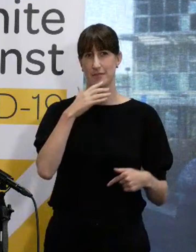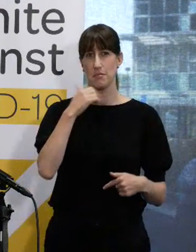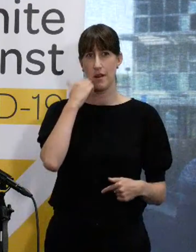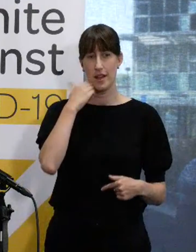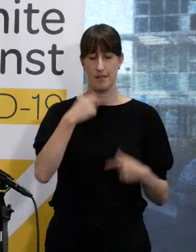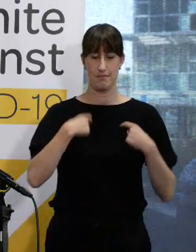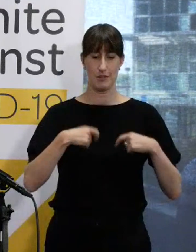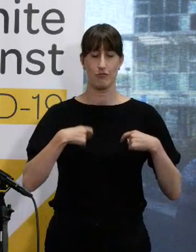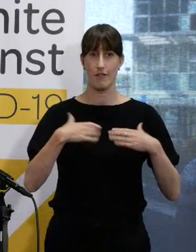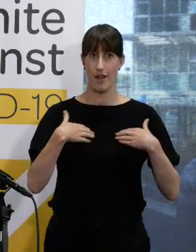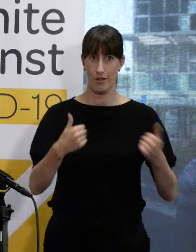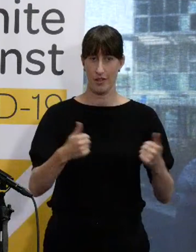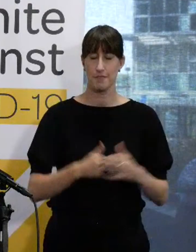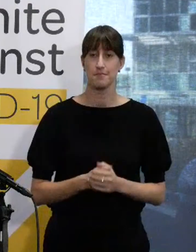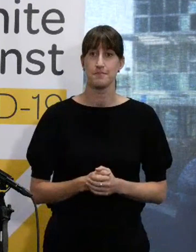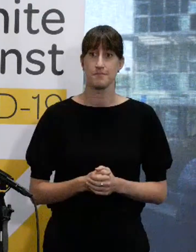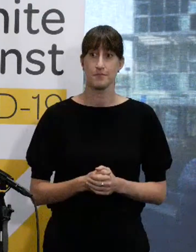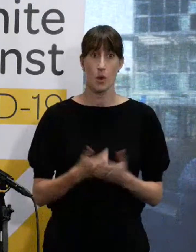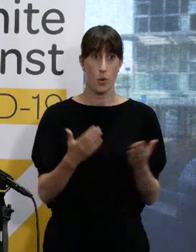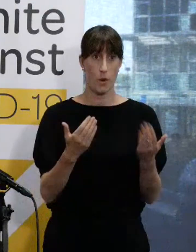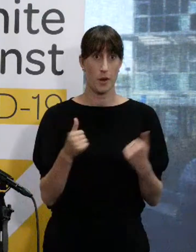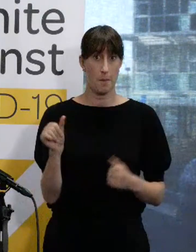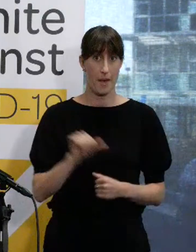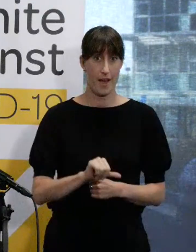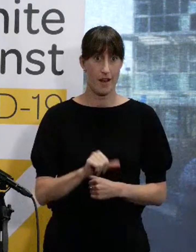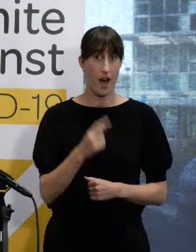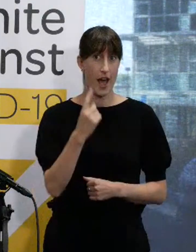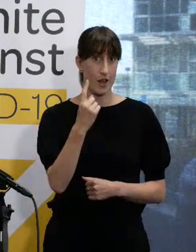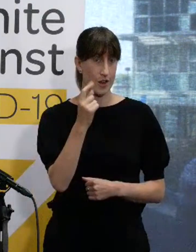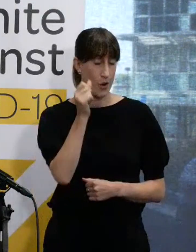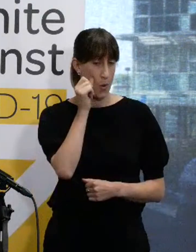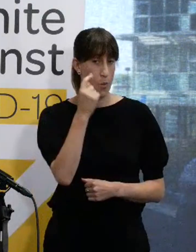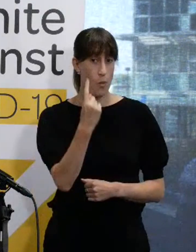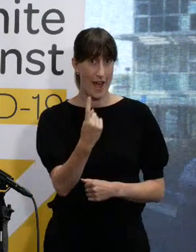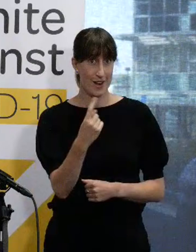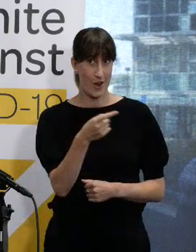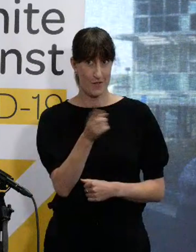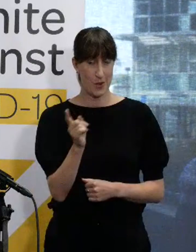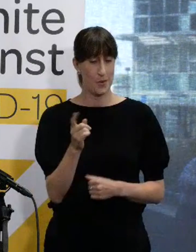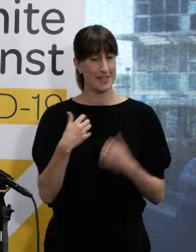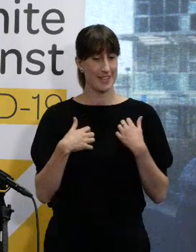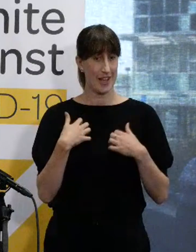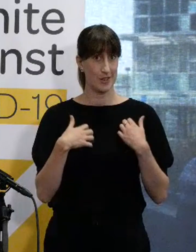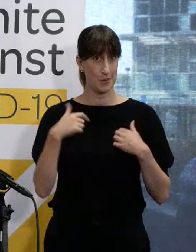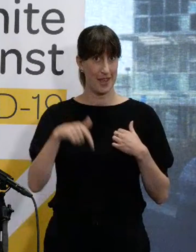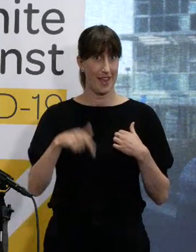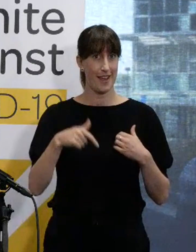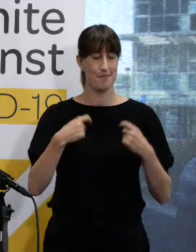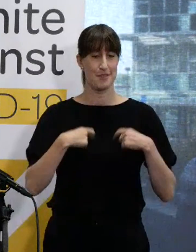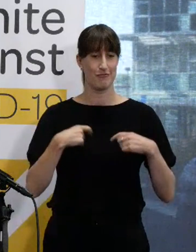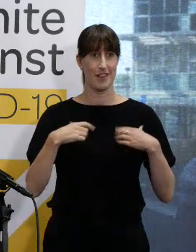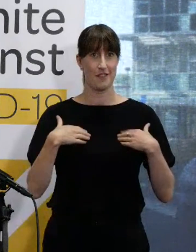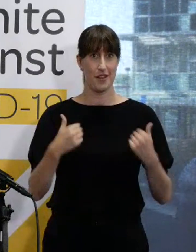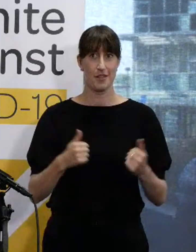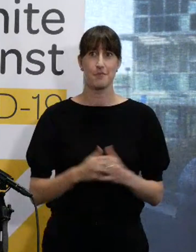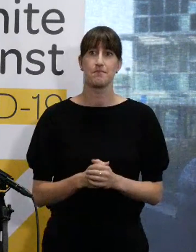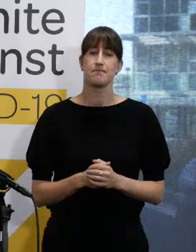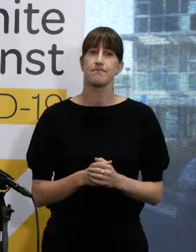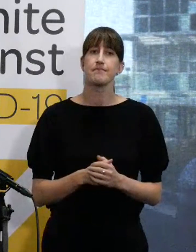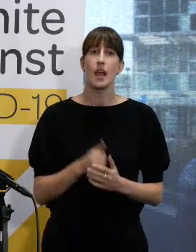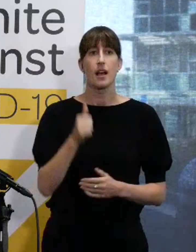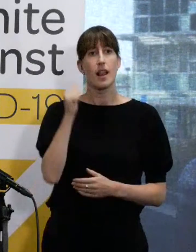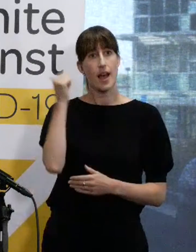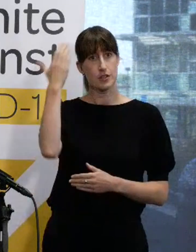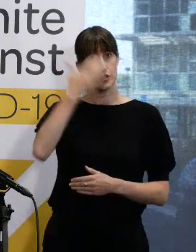back. Here, I know at least one of you is excited to be up at the Ministry of Health this afternoon. Last night, we were informed of one